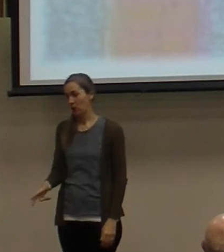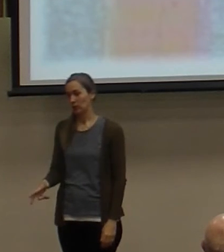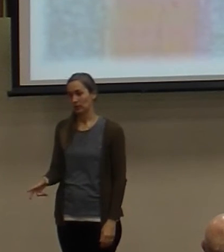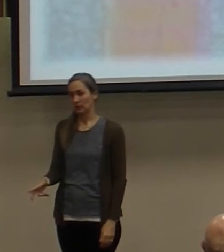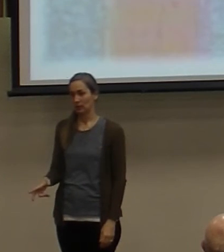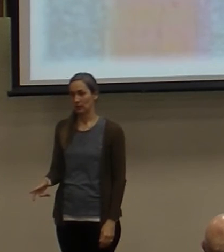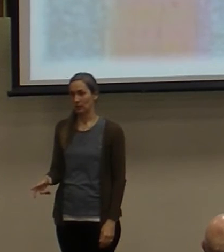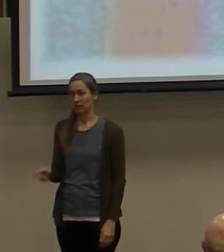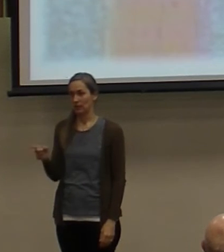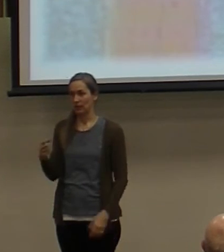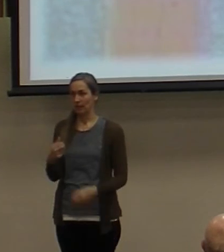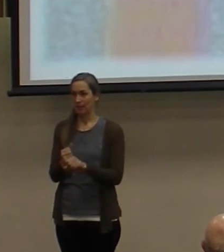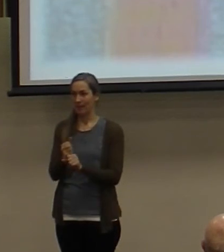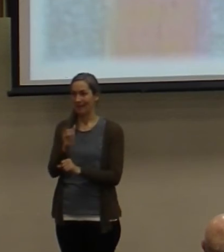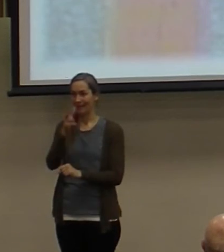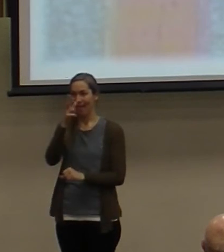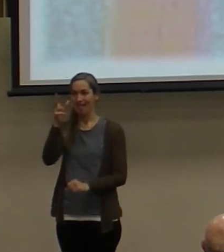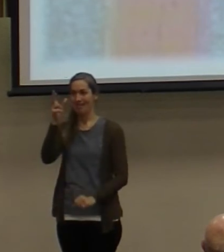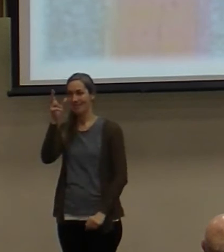She makes a lousy God.